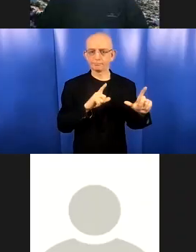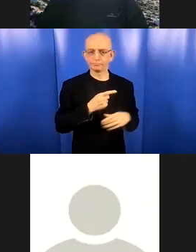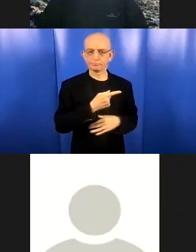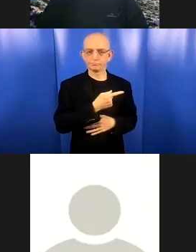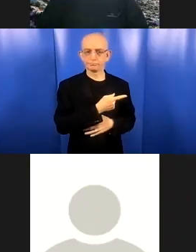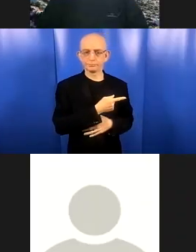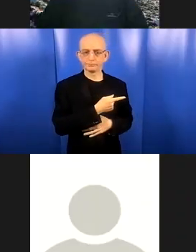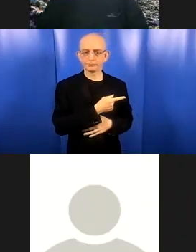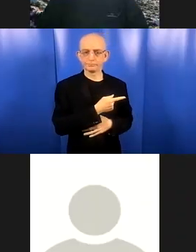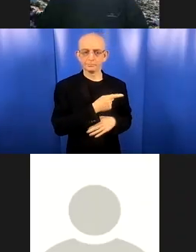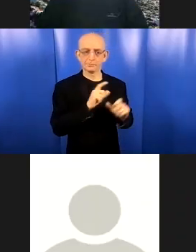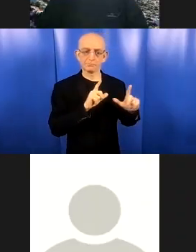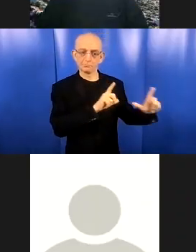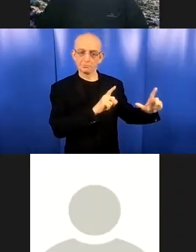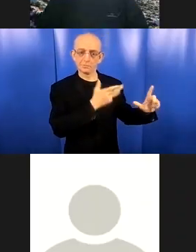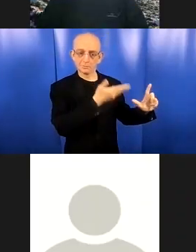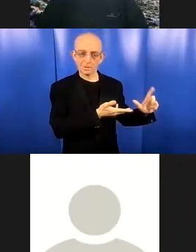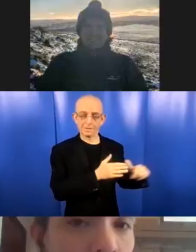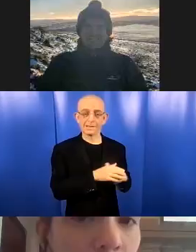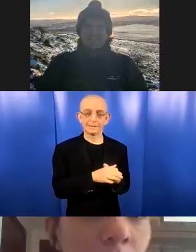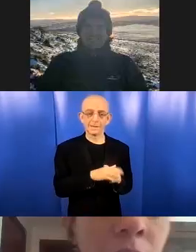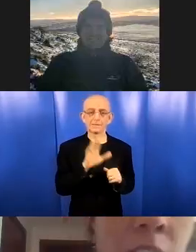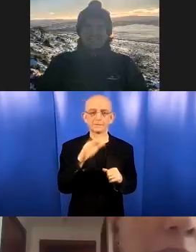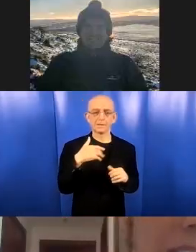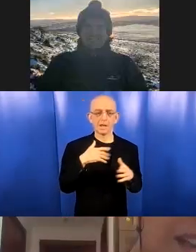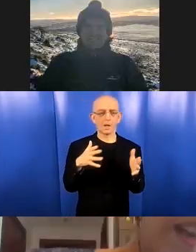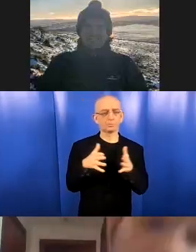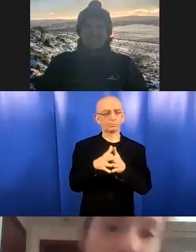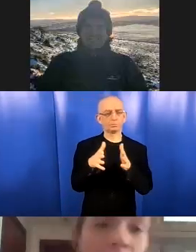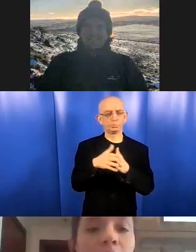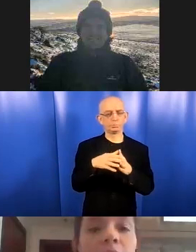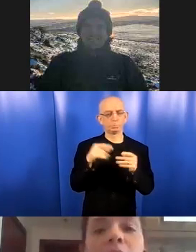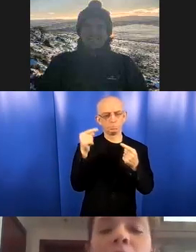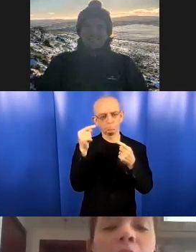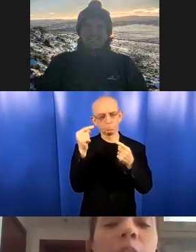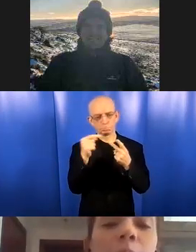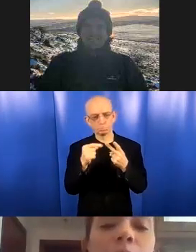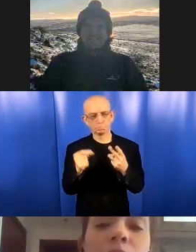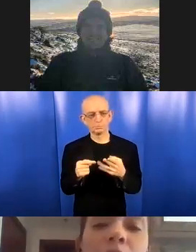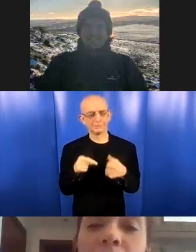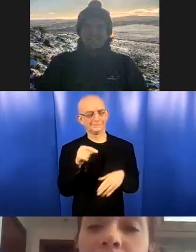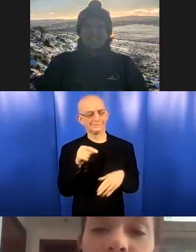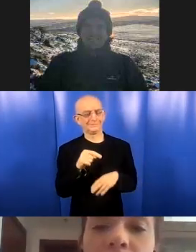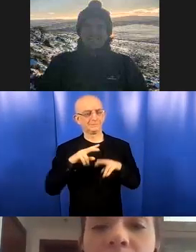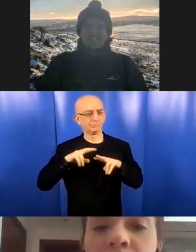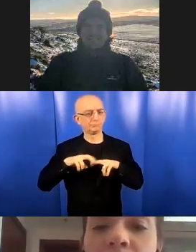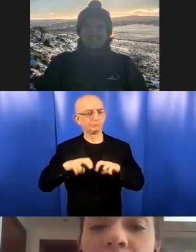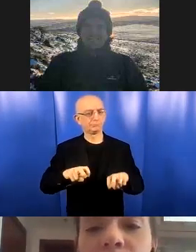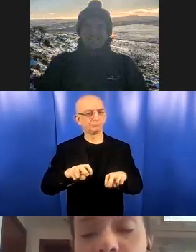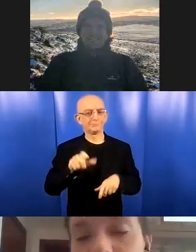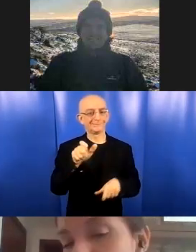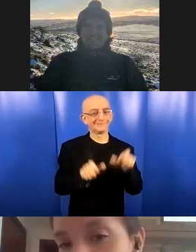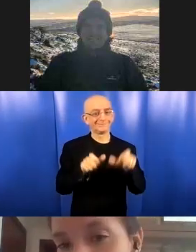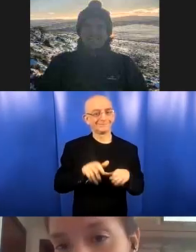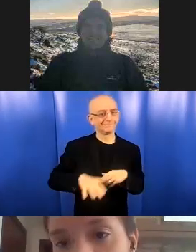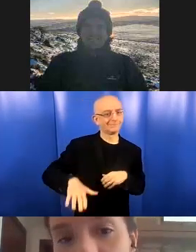our findings about civic space, I think what's important is to highlight that